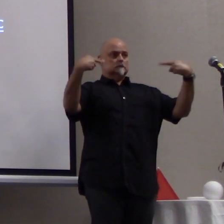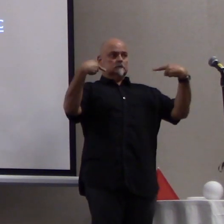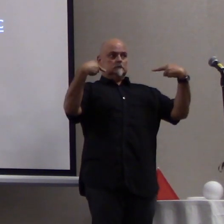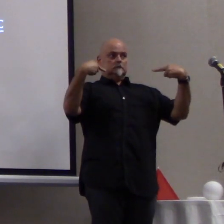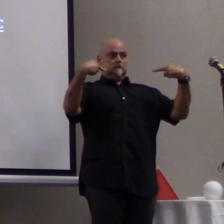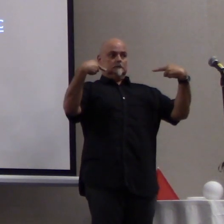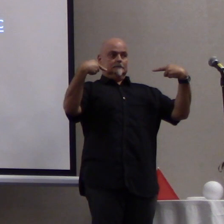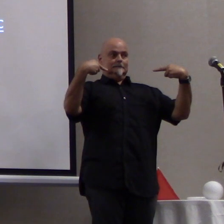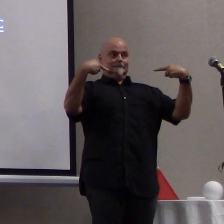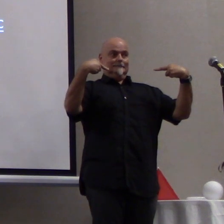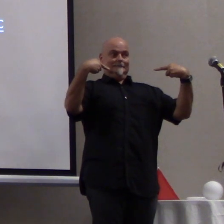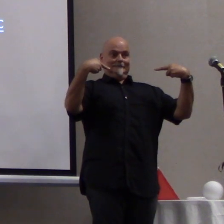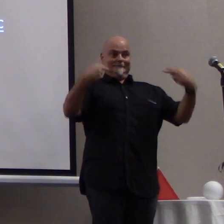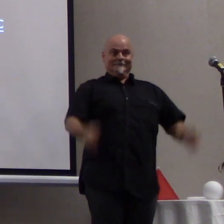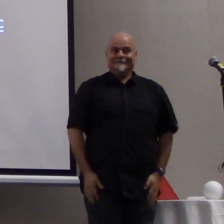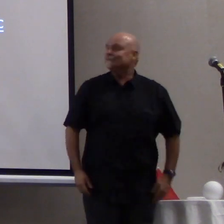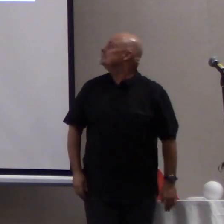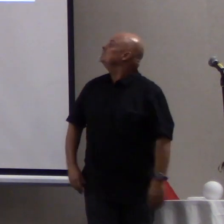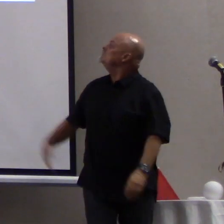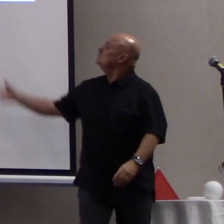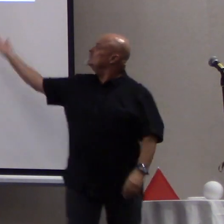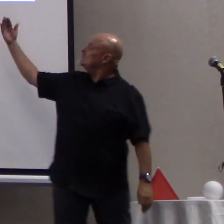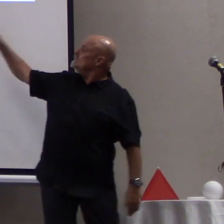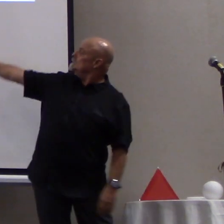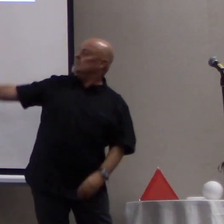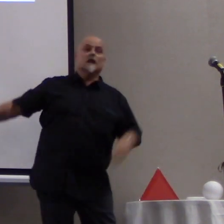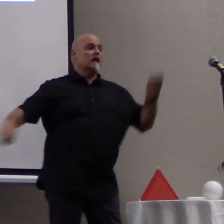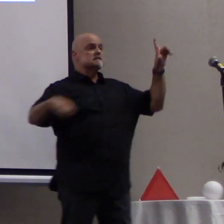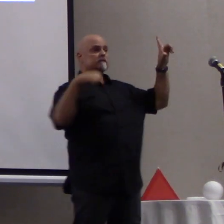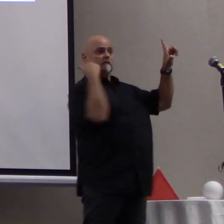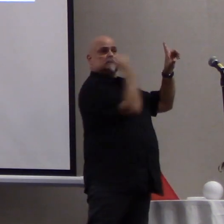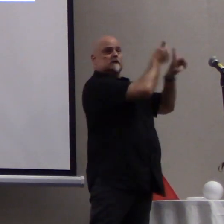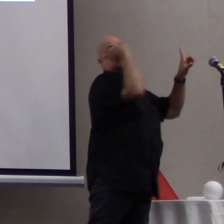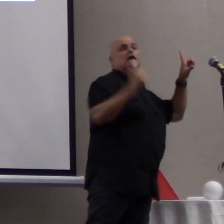and linguistics and the perspective of it.